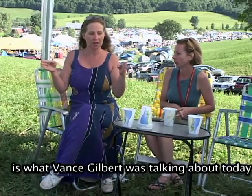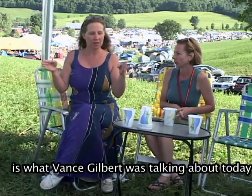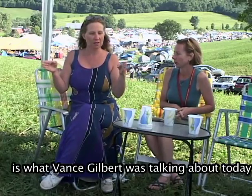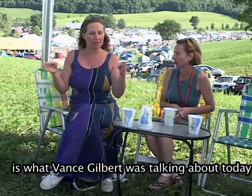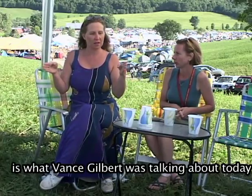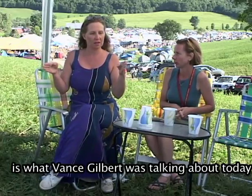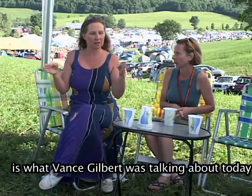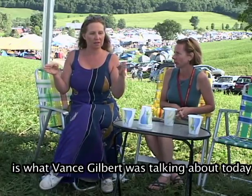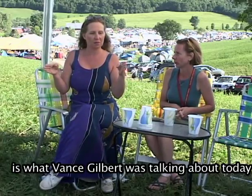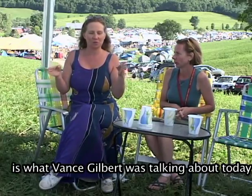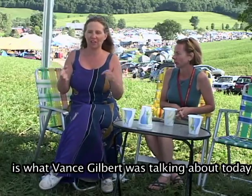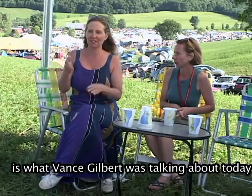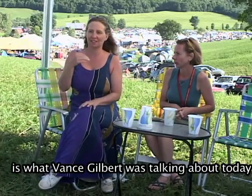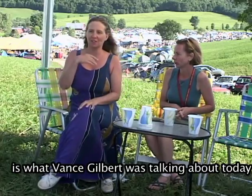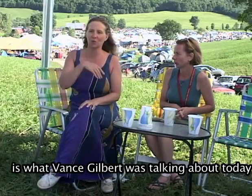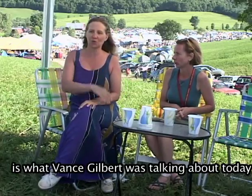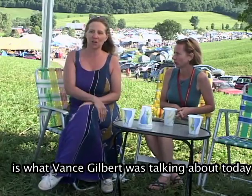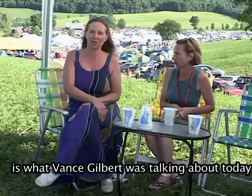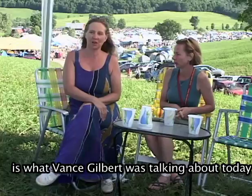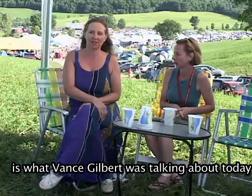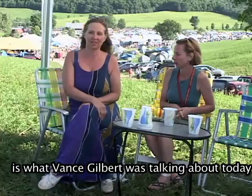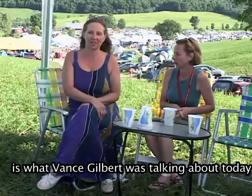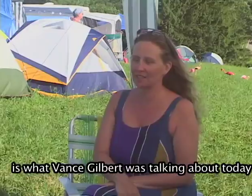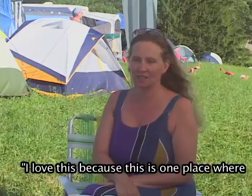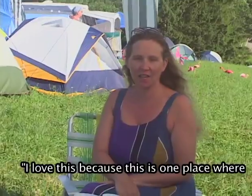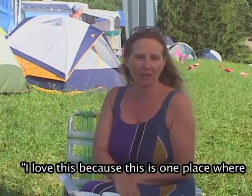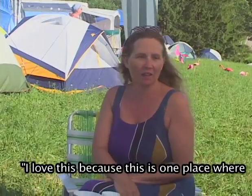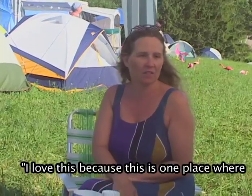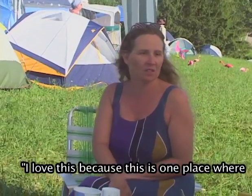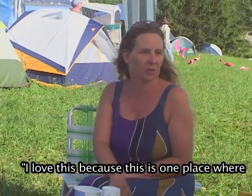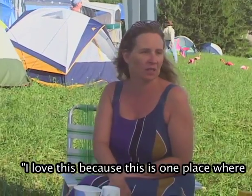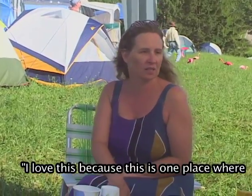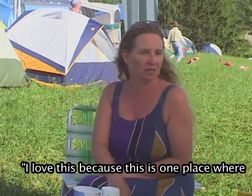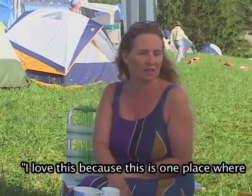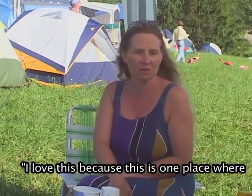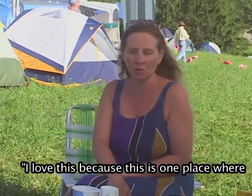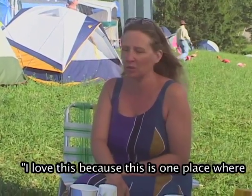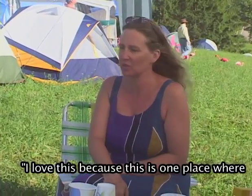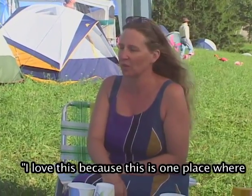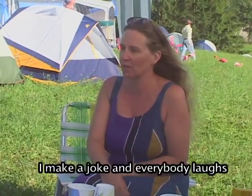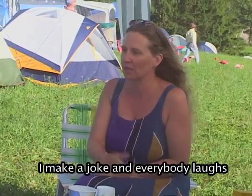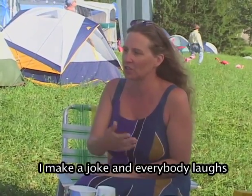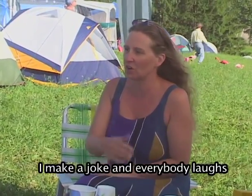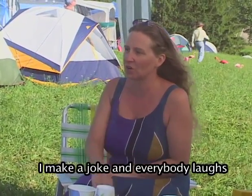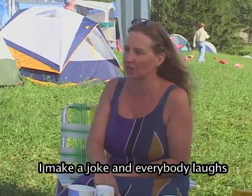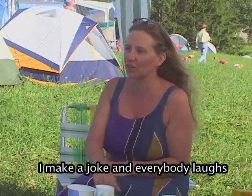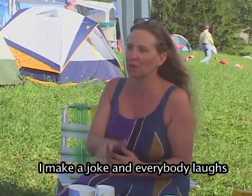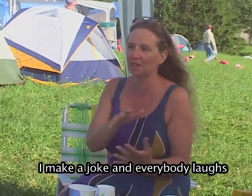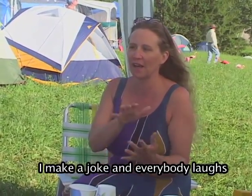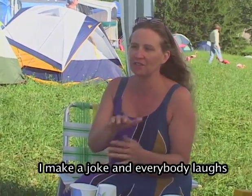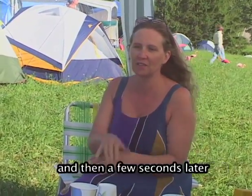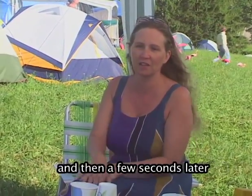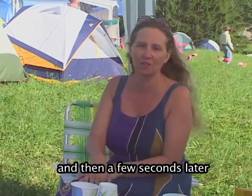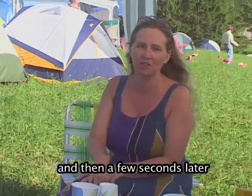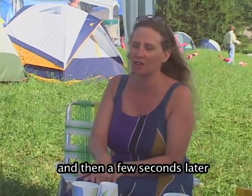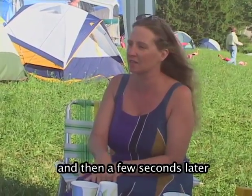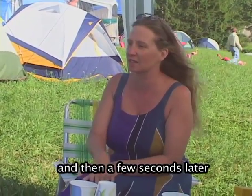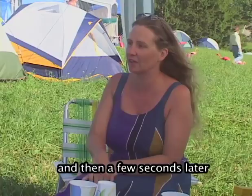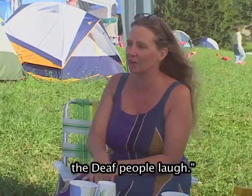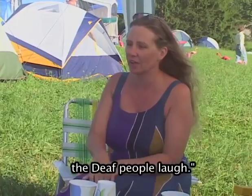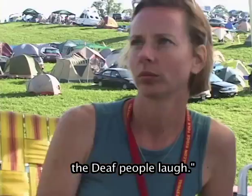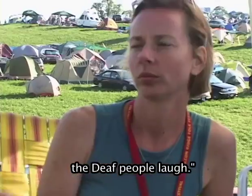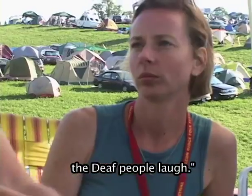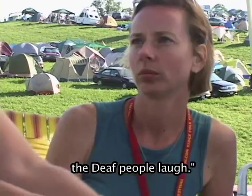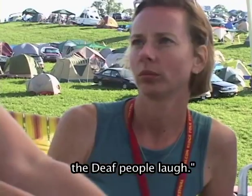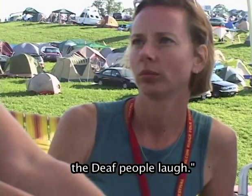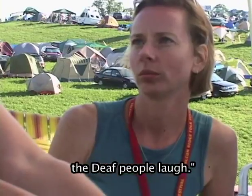time is that Vance Gilbert was talking about it today. He says, I love this because this is one place where I make a joke and everybody laughs, and then a few seconds